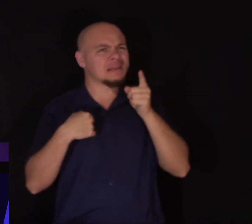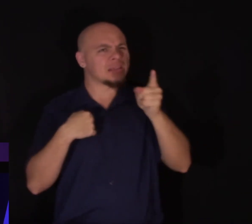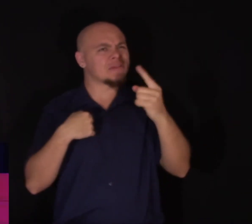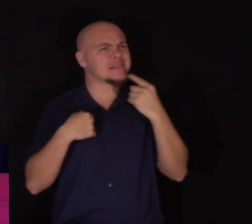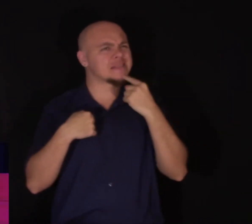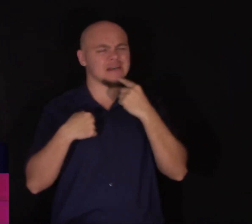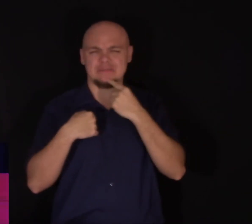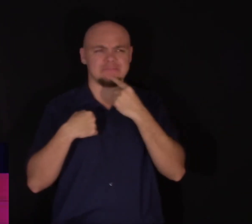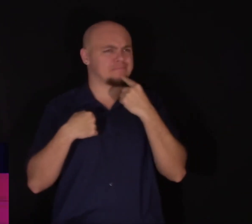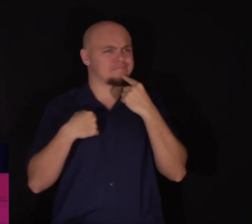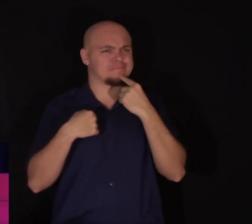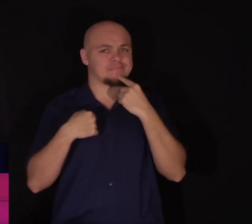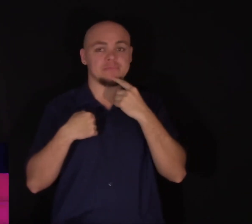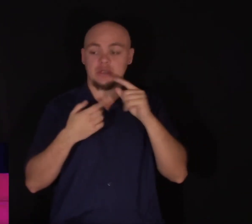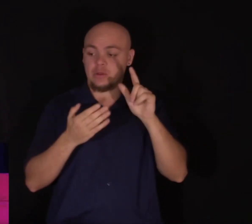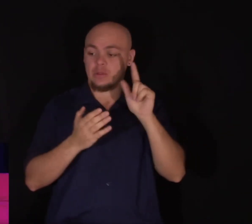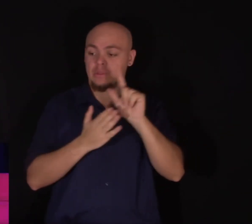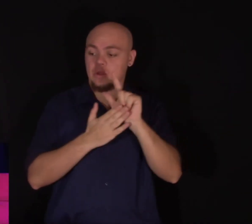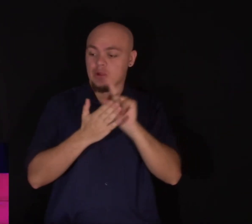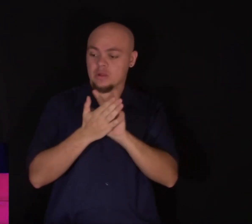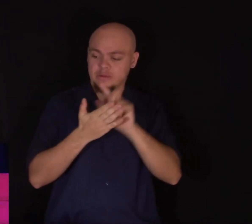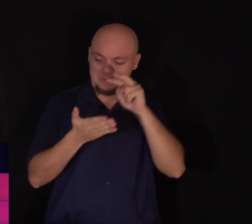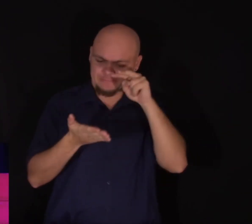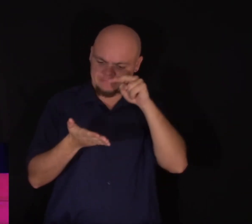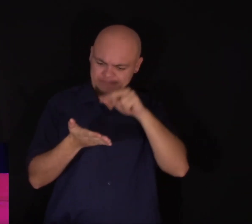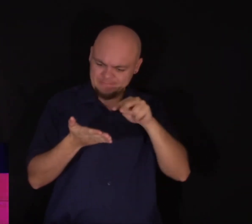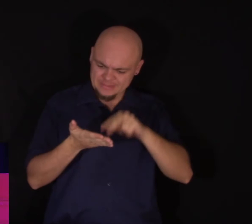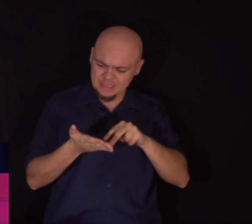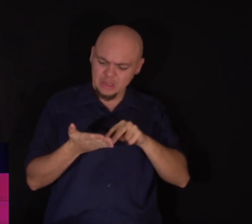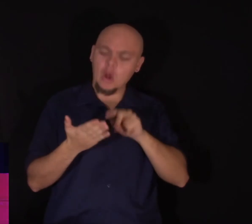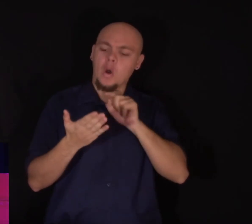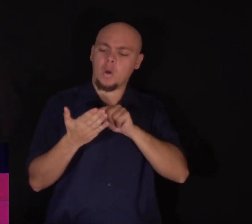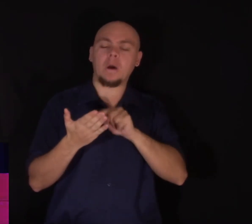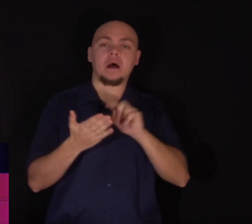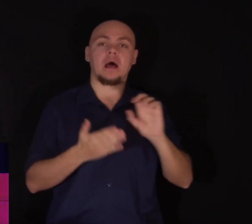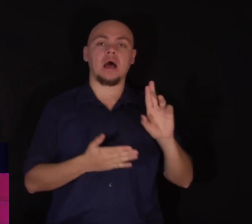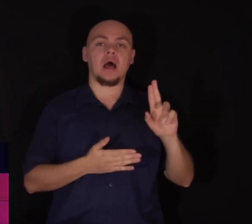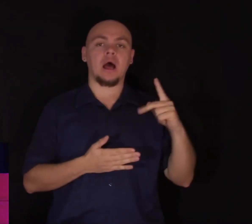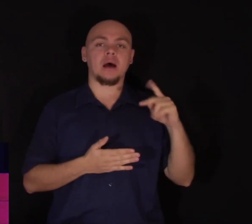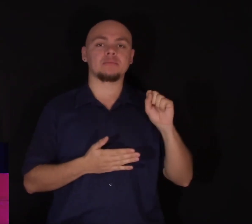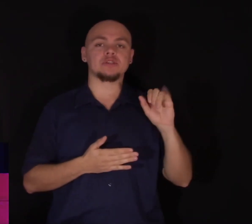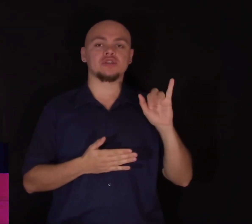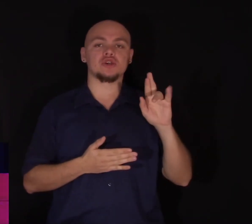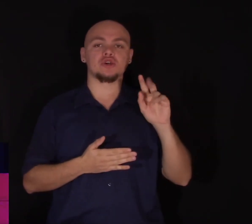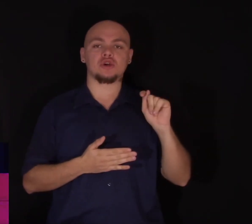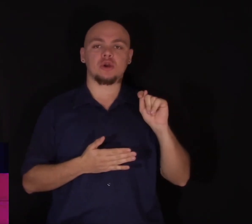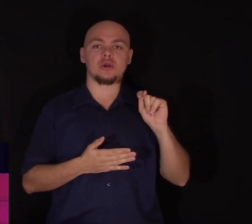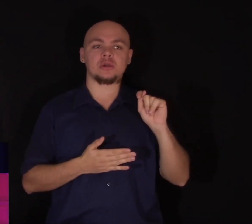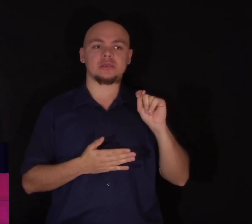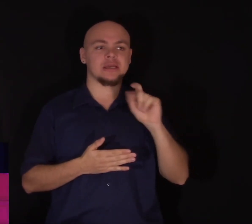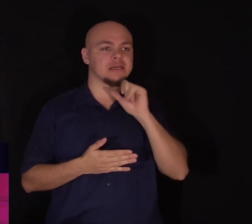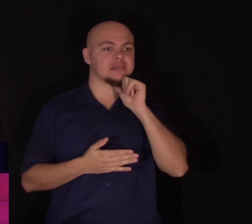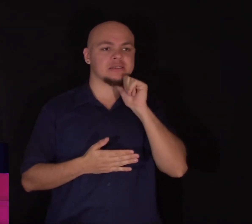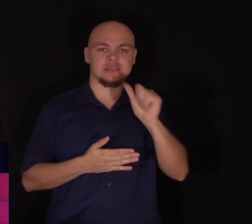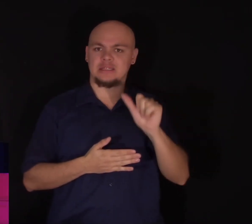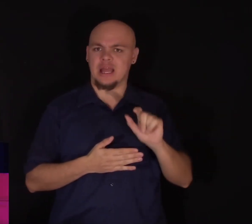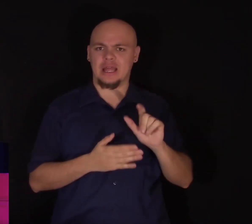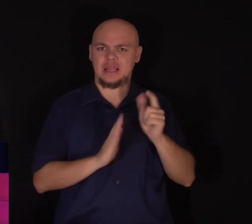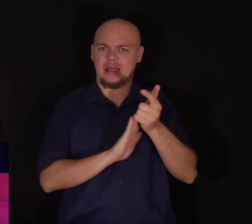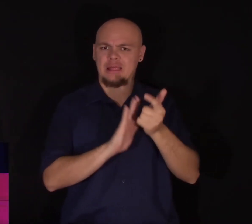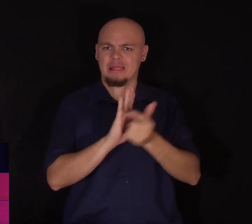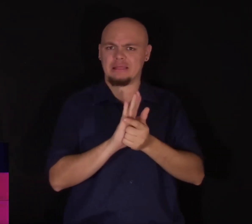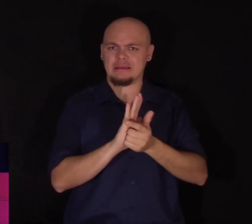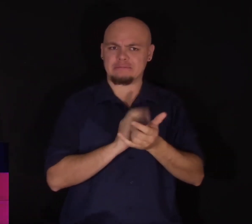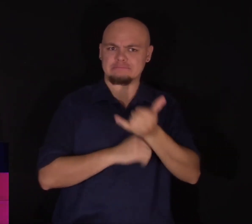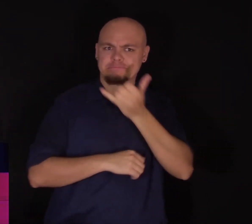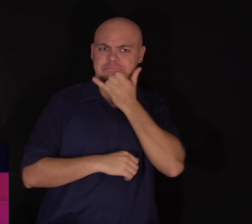saying. So I looked into law, and so I found out that, okay, I thought I'd found that upskirting was not a sexual offence, but I thought I must have got it wrong, because I'm not academic. So I asked a friend of mine